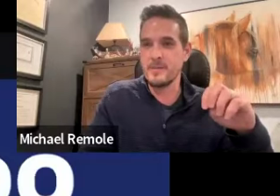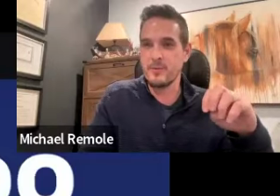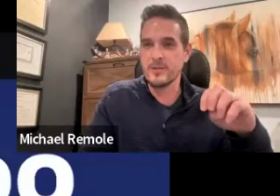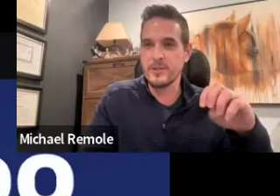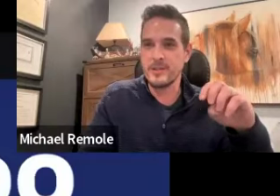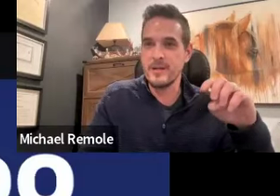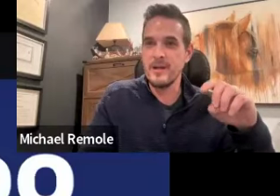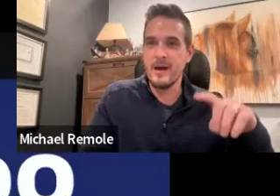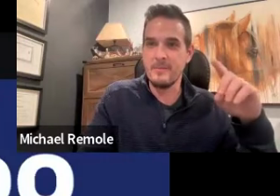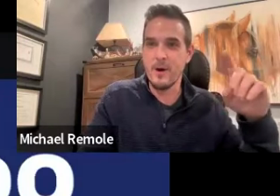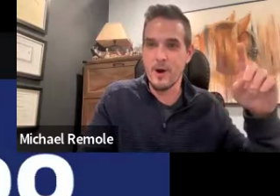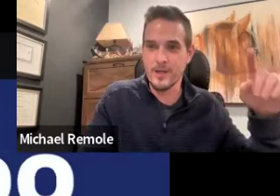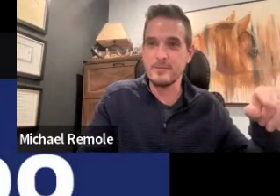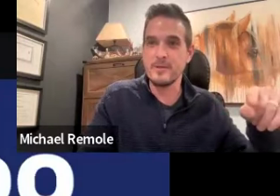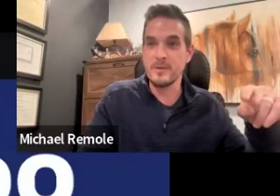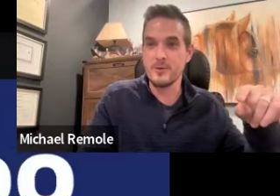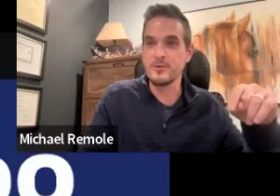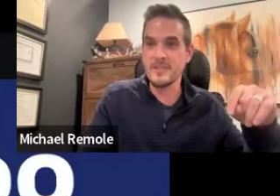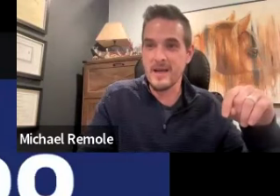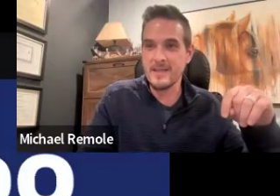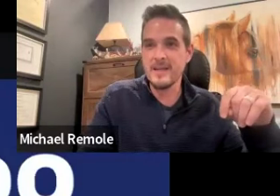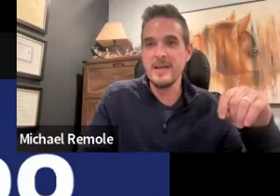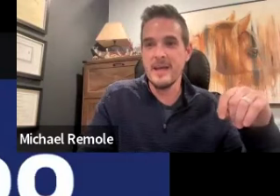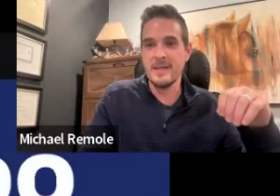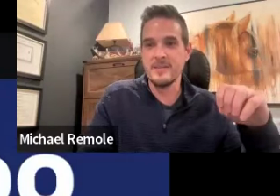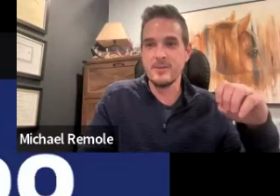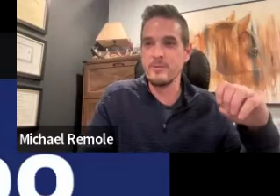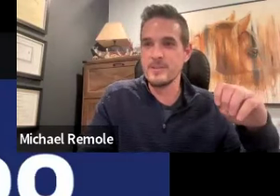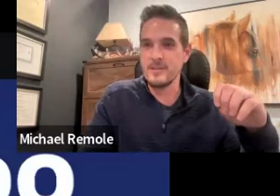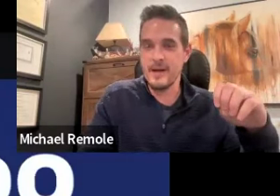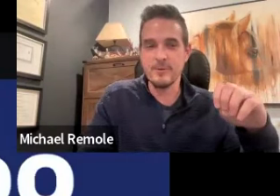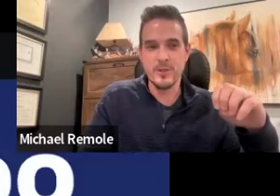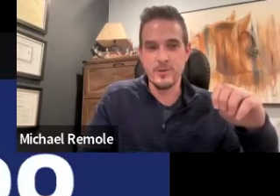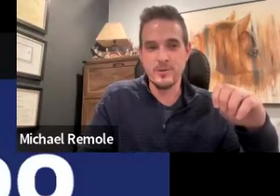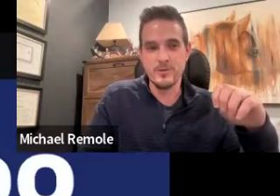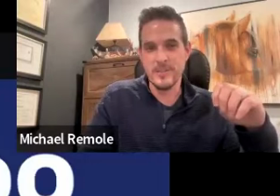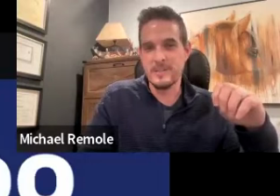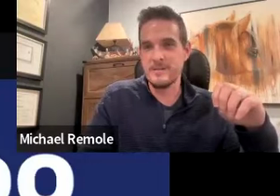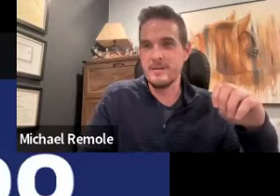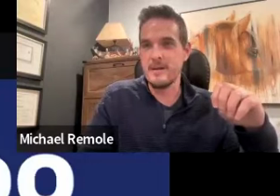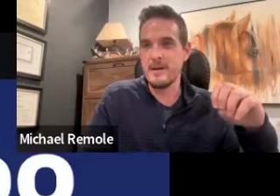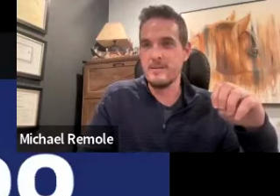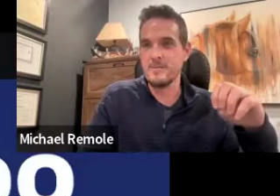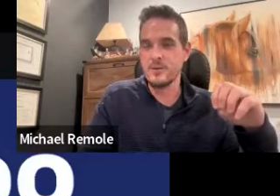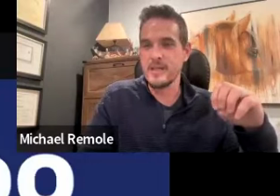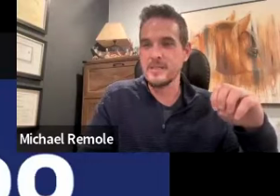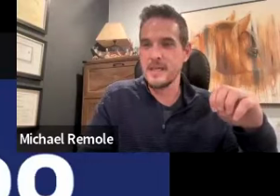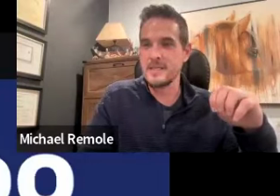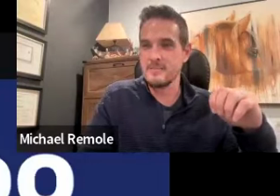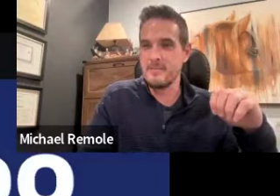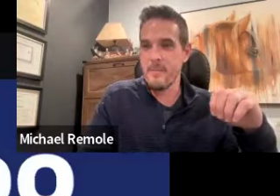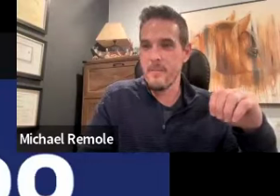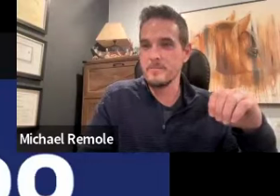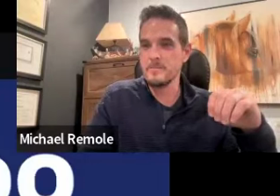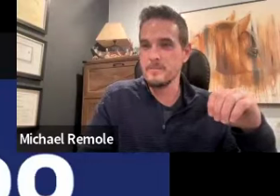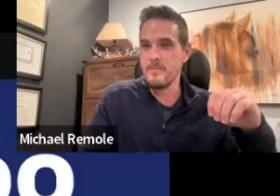of depression on the maternal side, and so that was shared during that